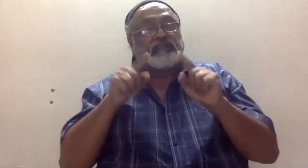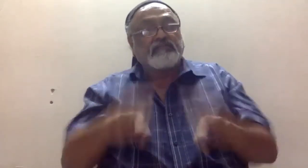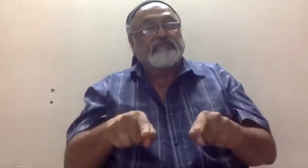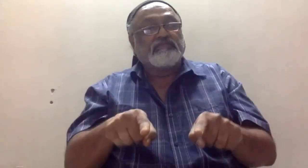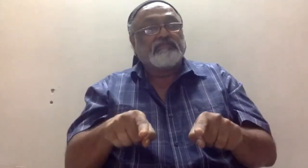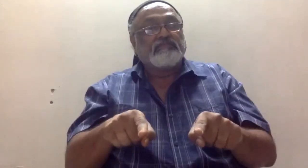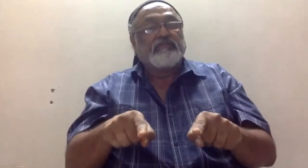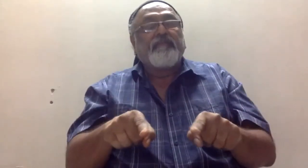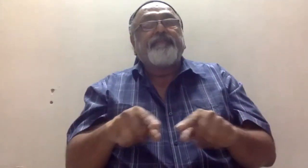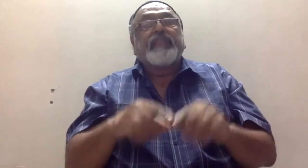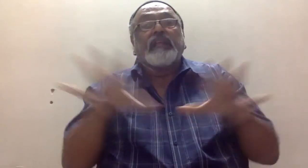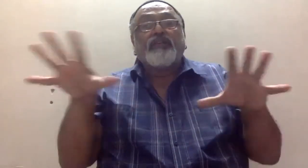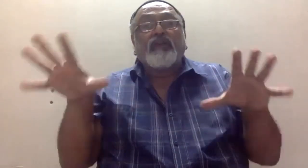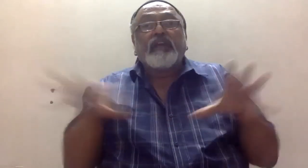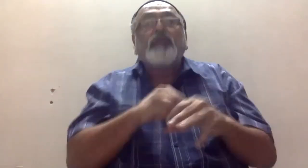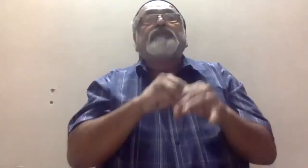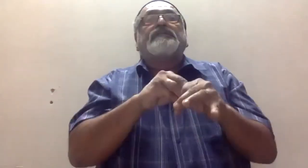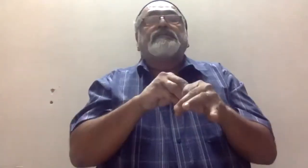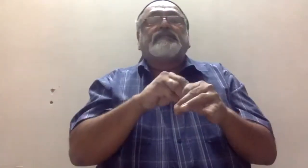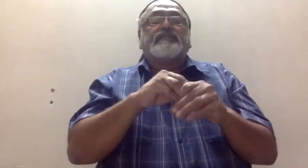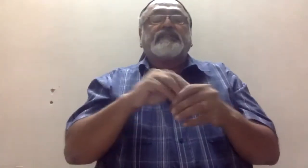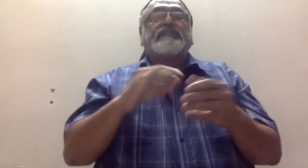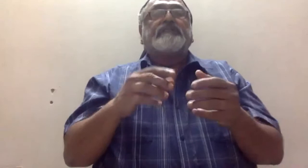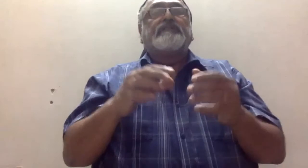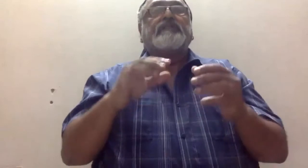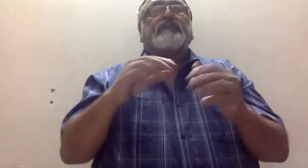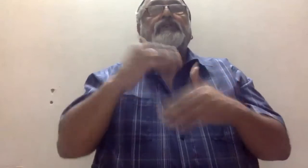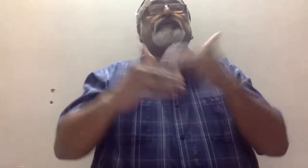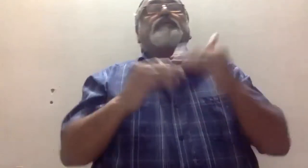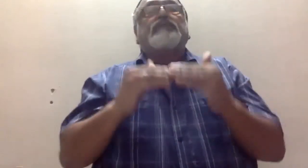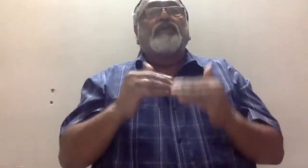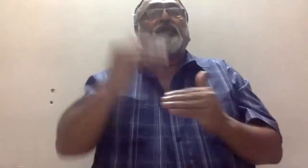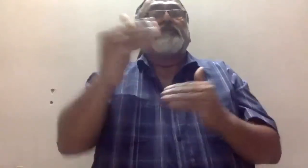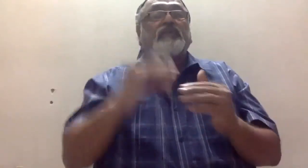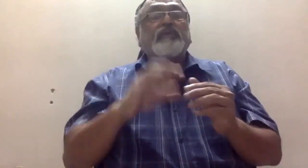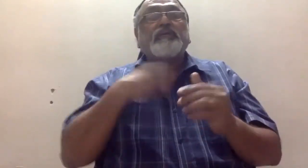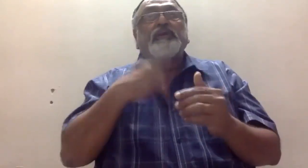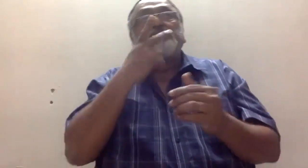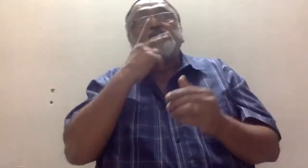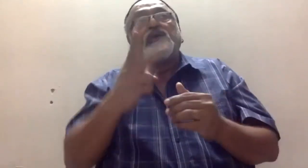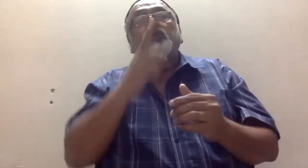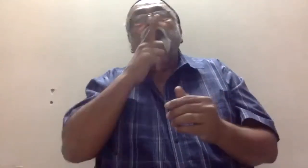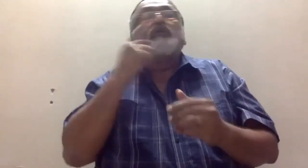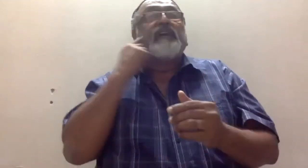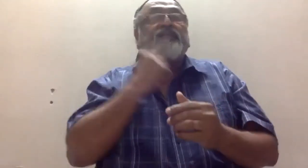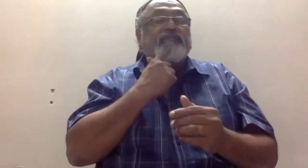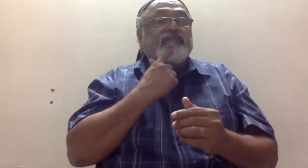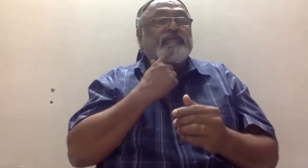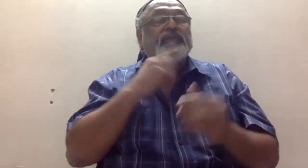more inclusion happening. Because otherwise we have seen person with who are deaf, they remain alien even in